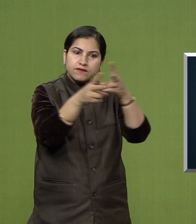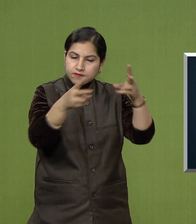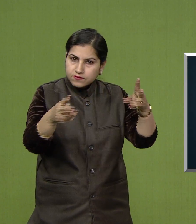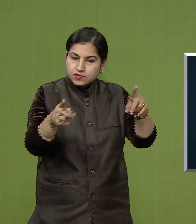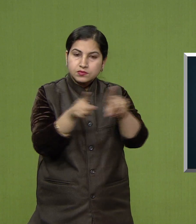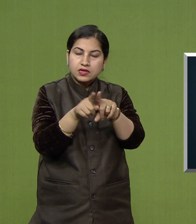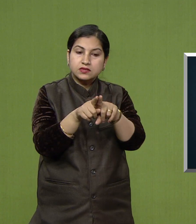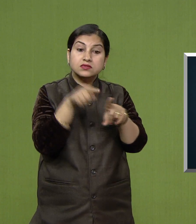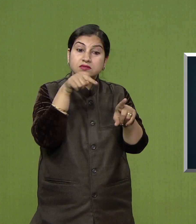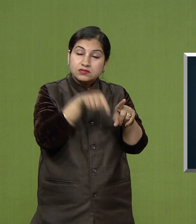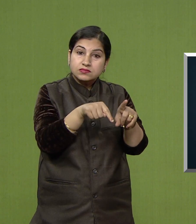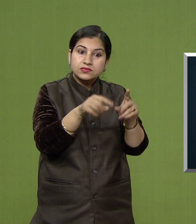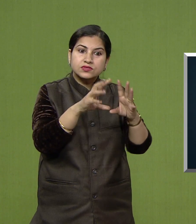of stain removal.